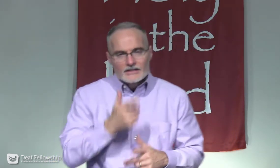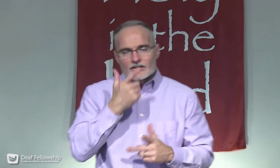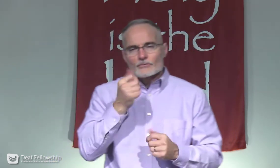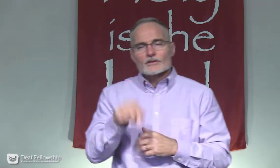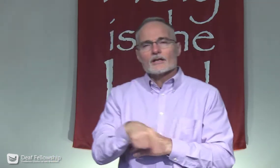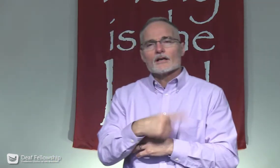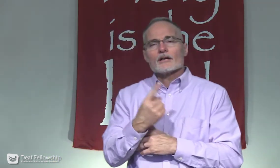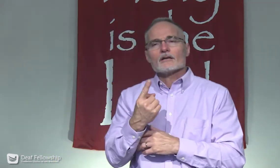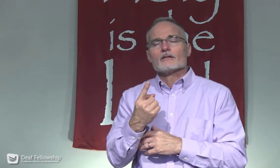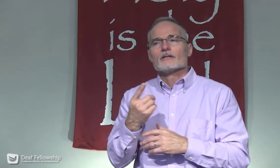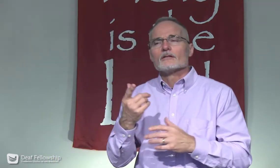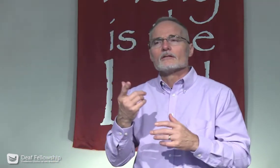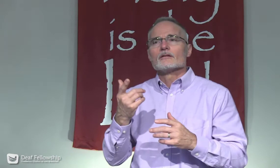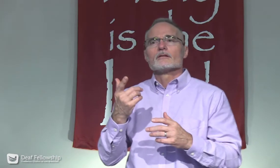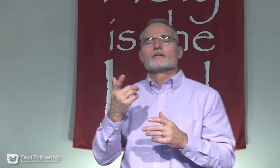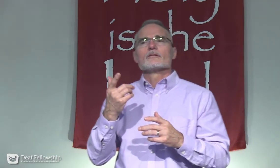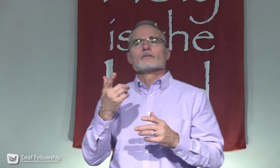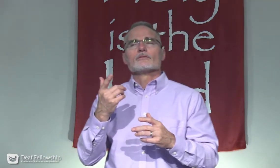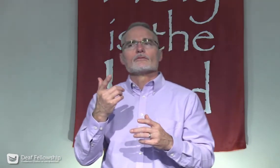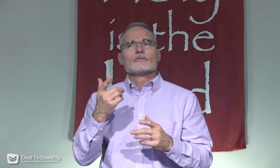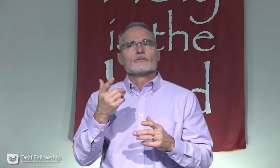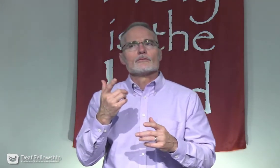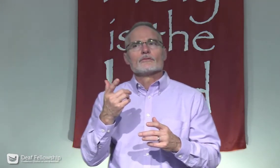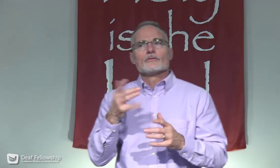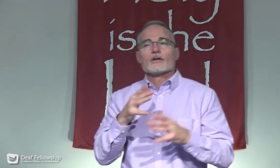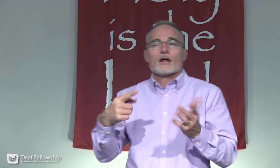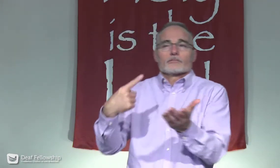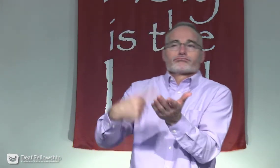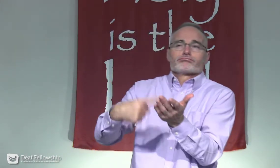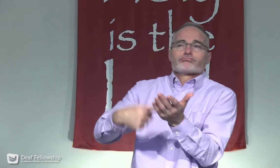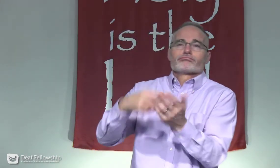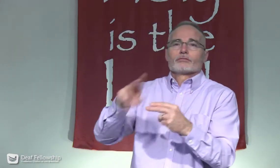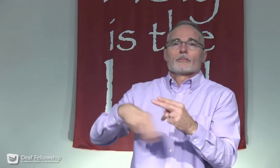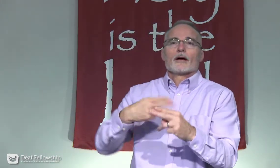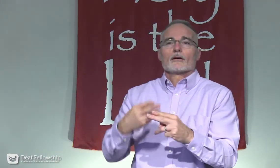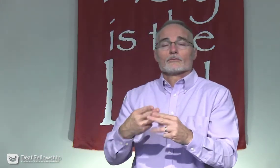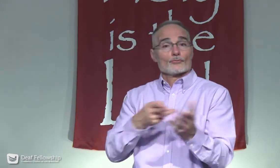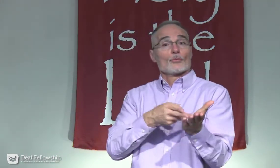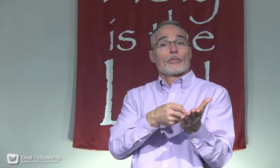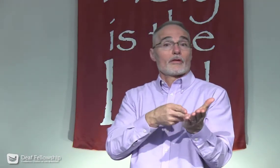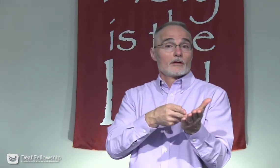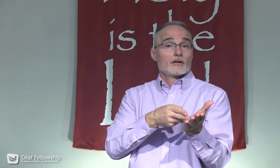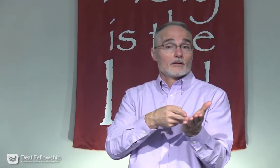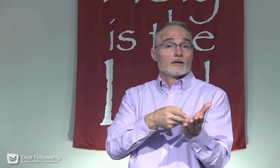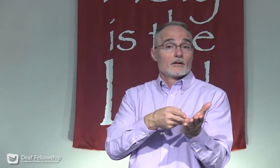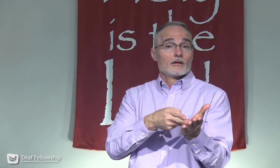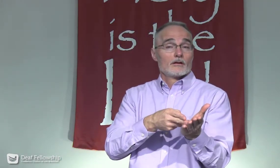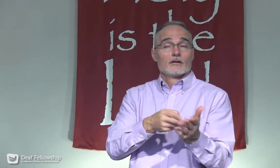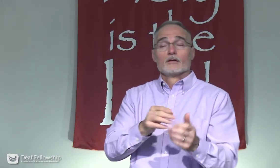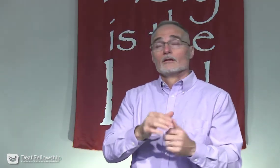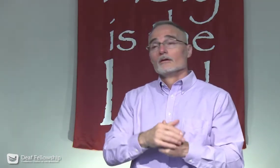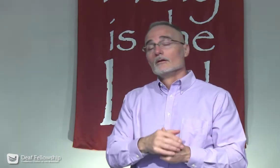It's interesting, today, There's a lot of debate about